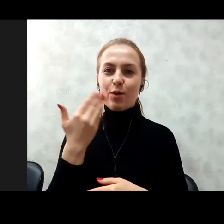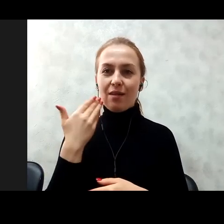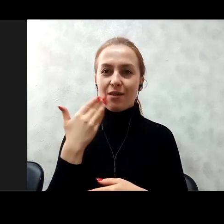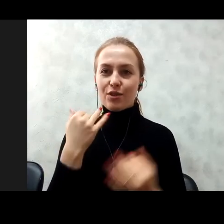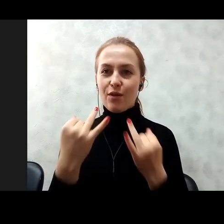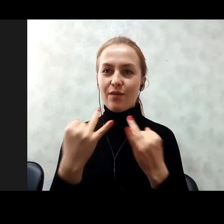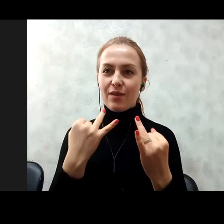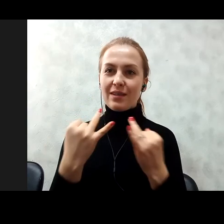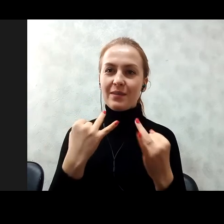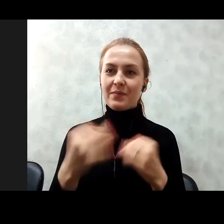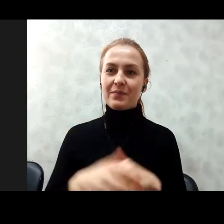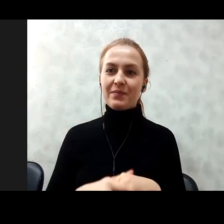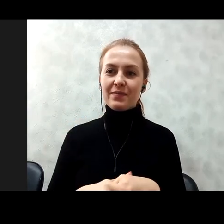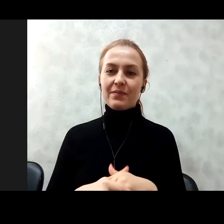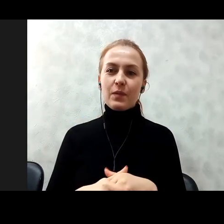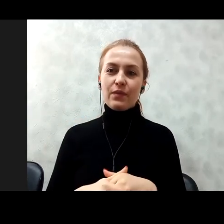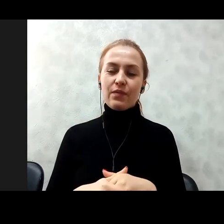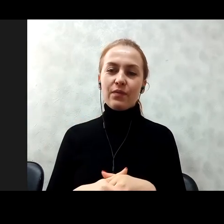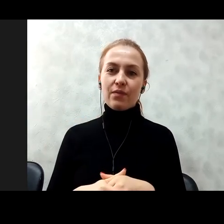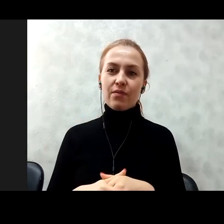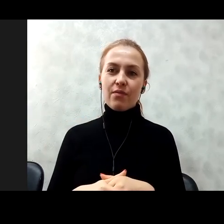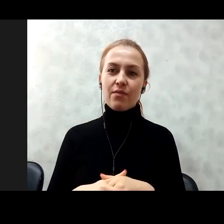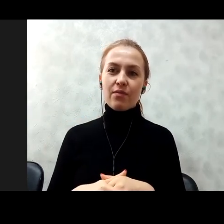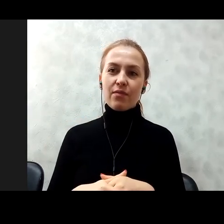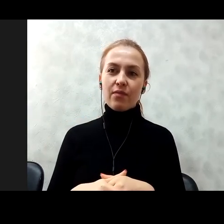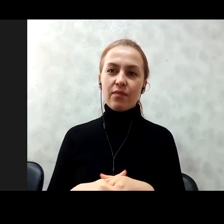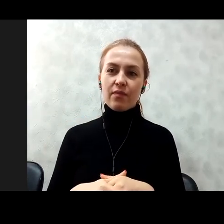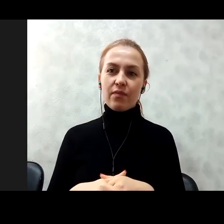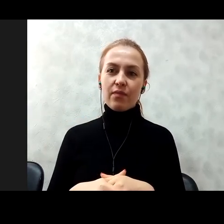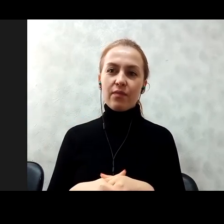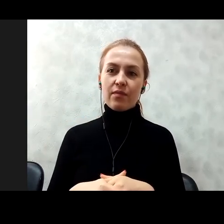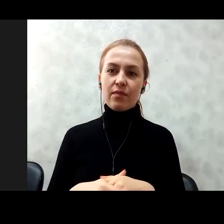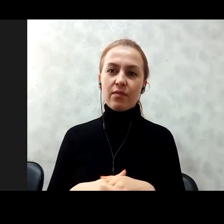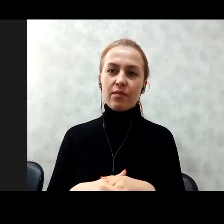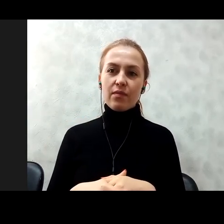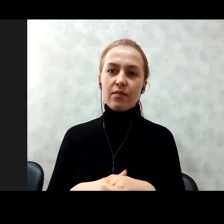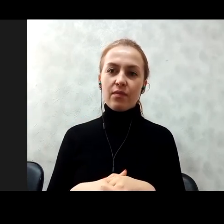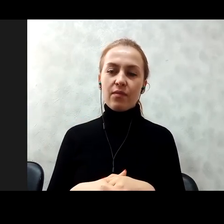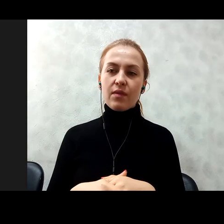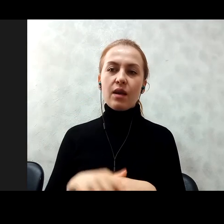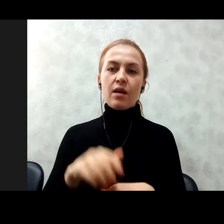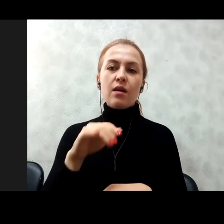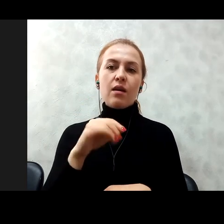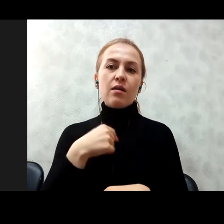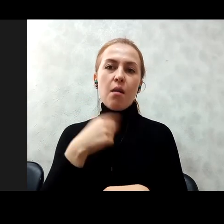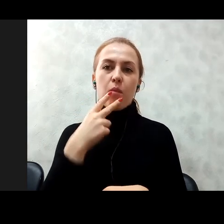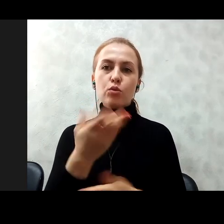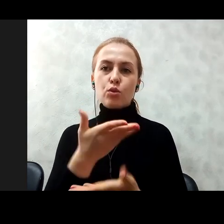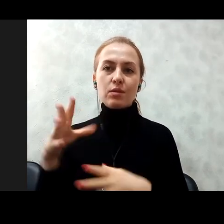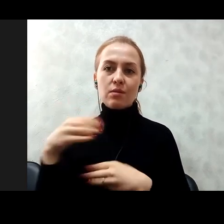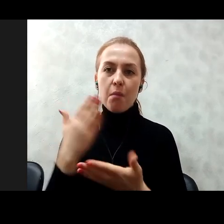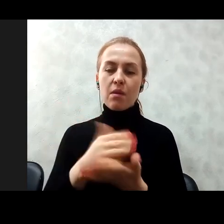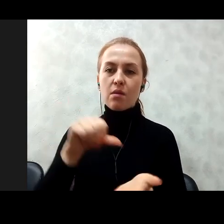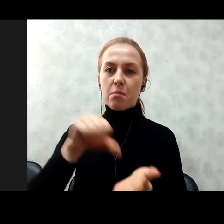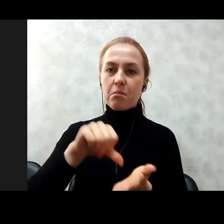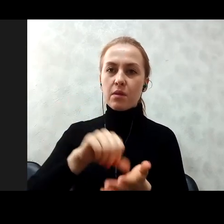also we still have Udir here. I don't know if Udir wants to